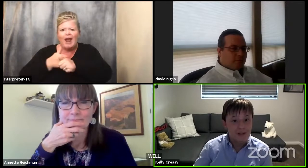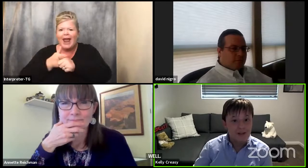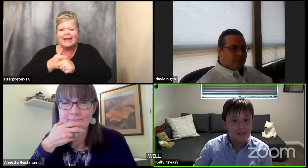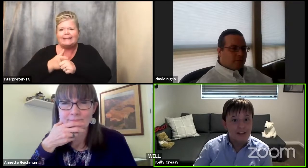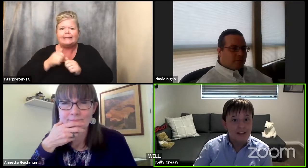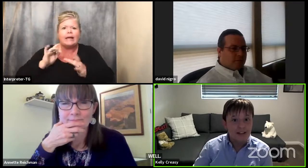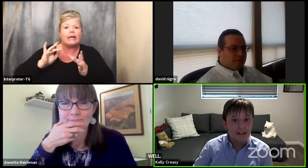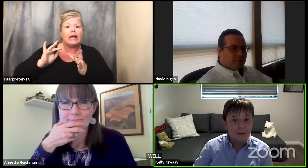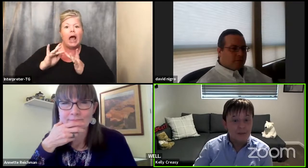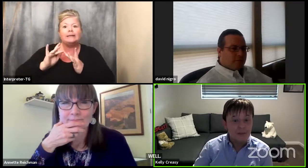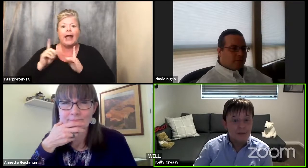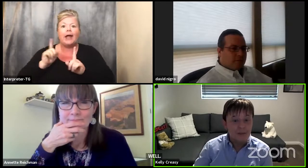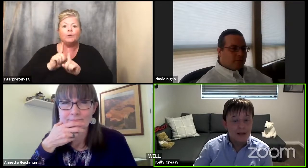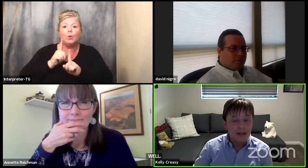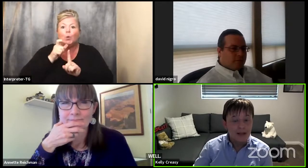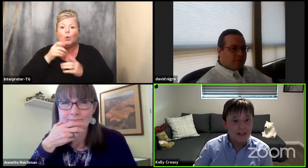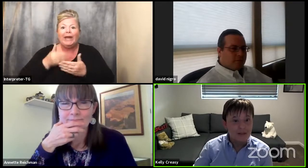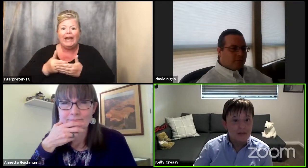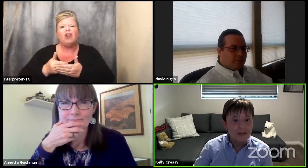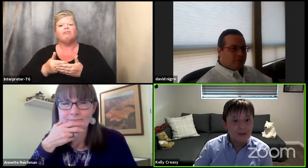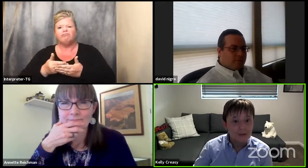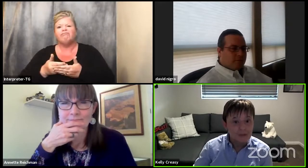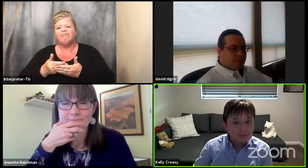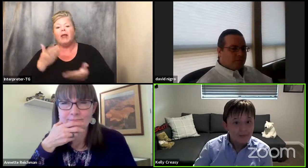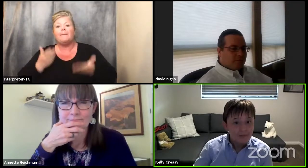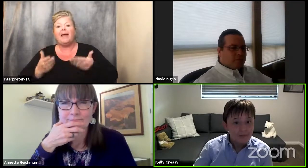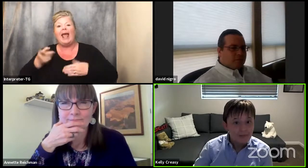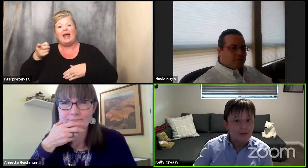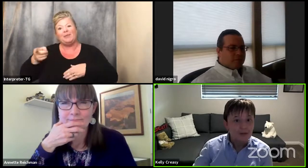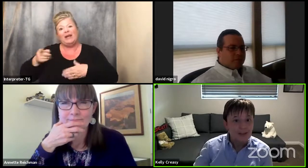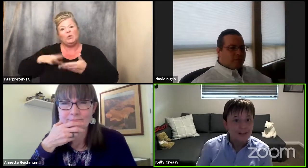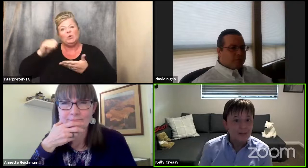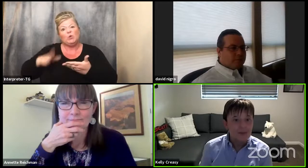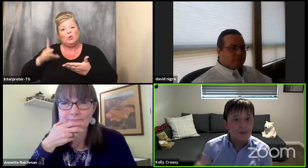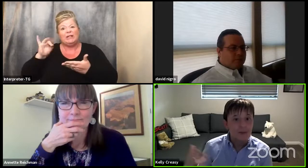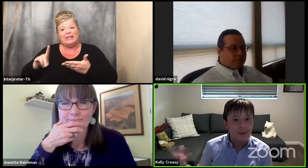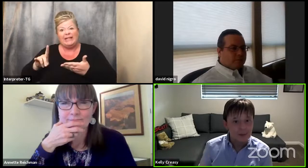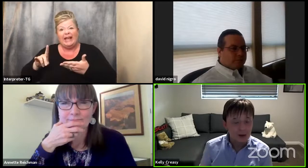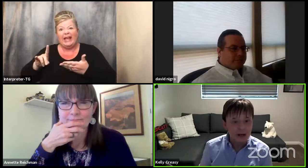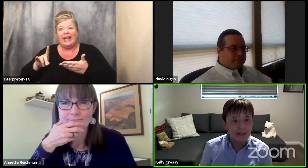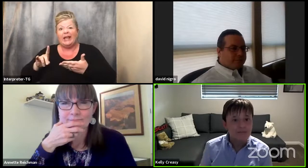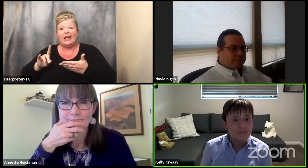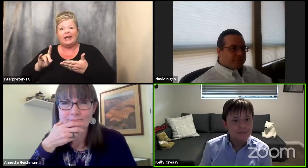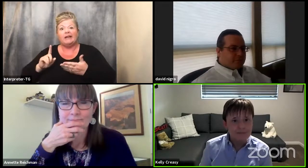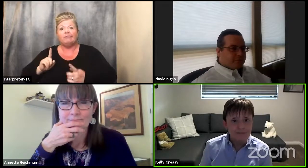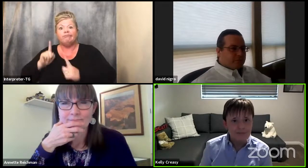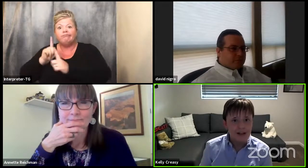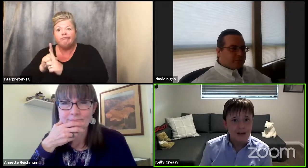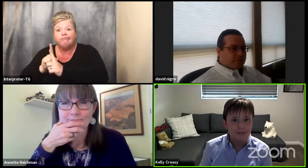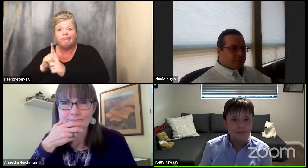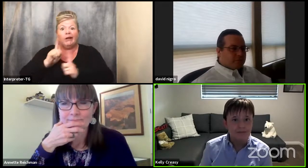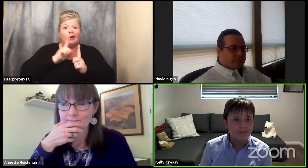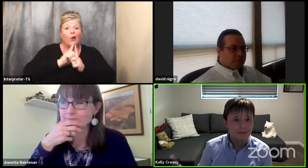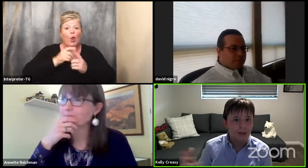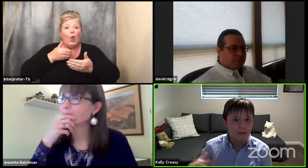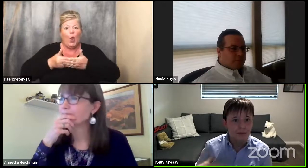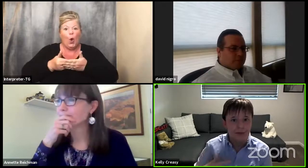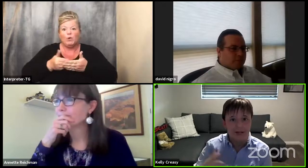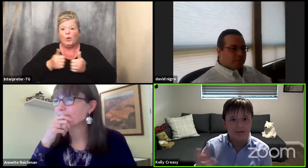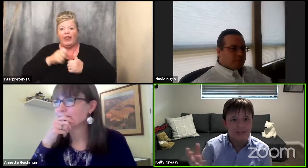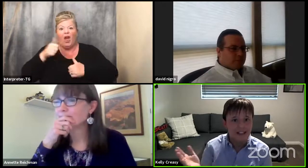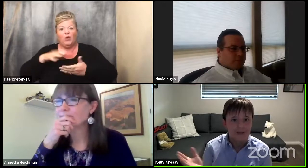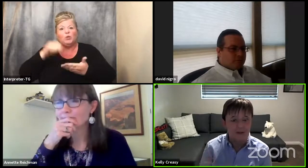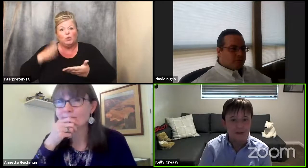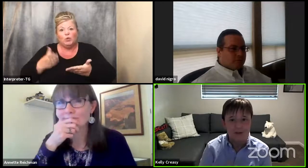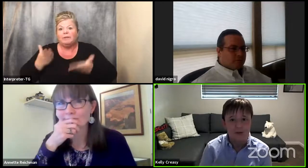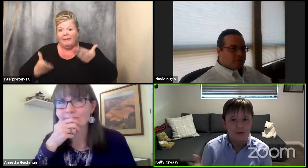that student may have come in contact with several other groups on campus from the bus ride. We